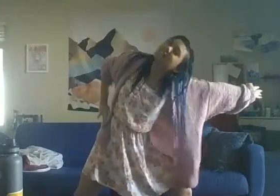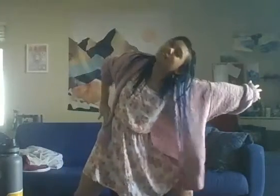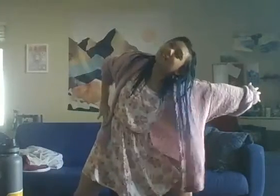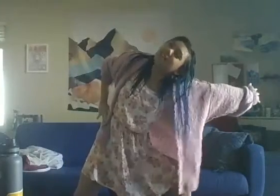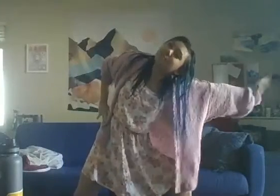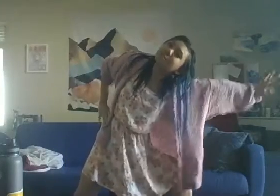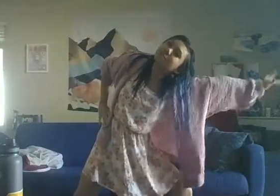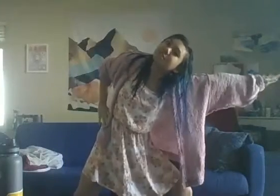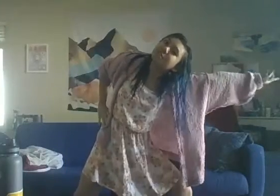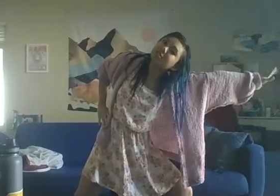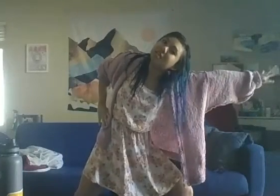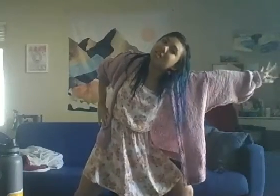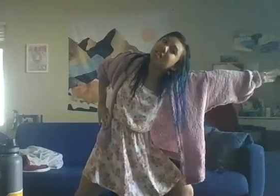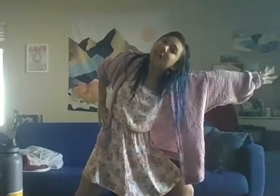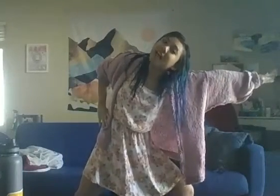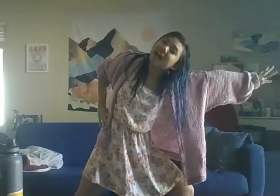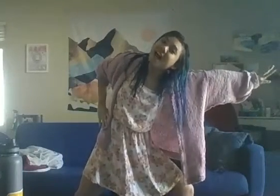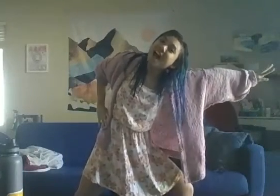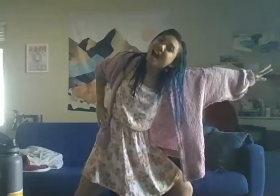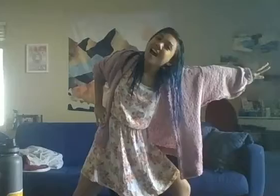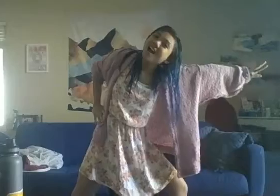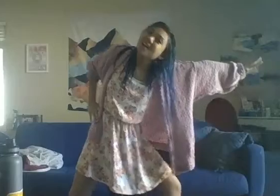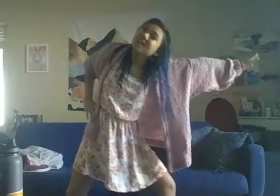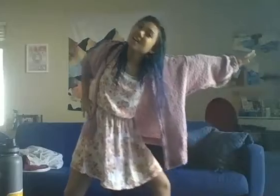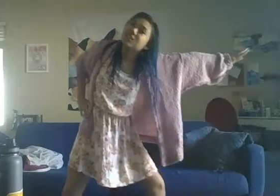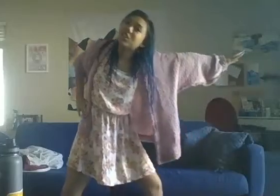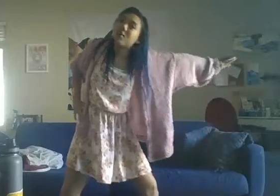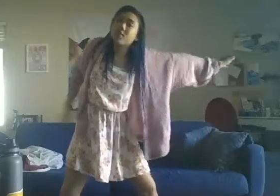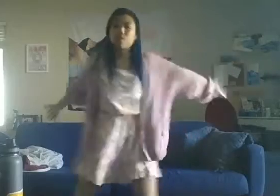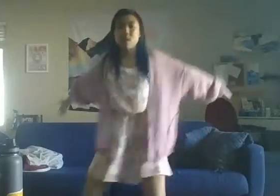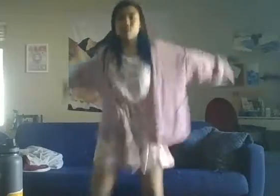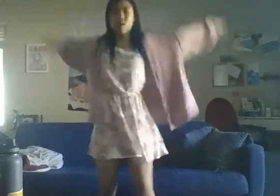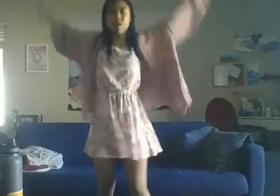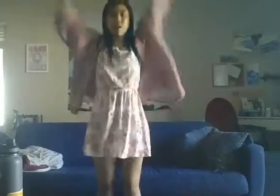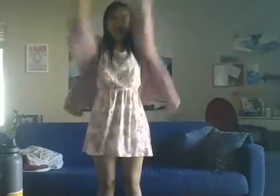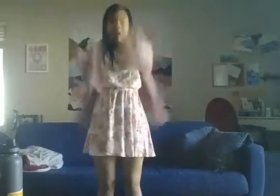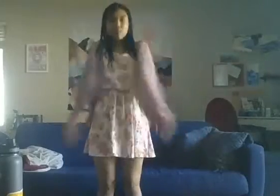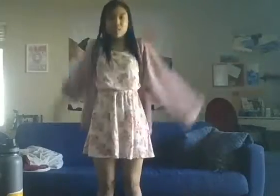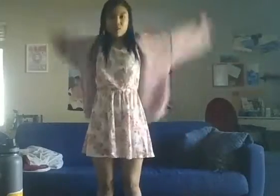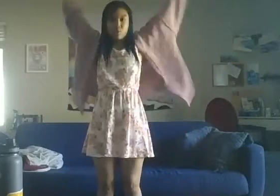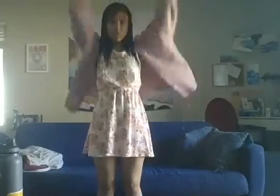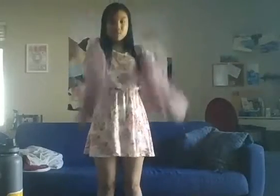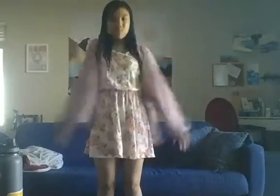our left. Reach, reach, reach, reach, reach. Good job. Can you make your arms into windmills?